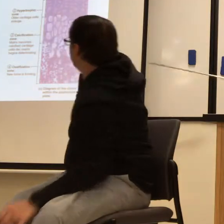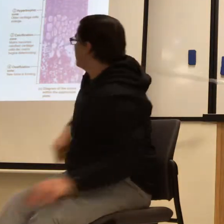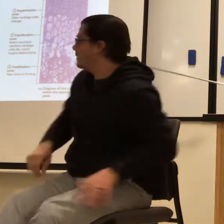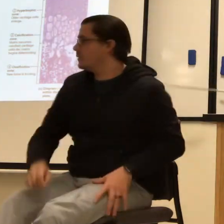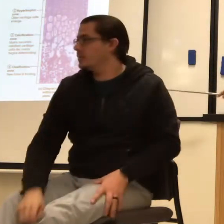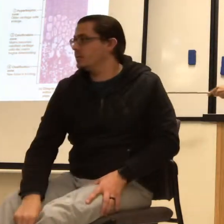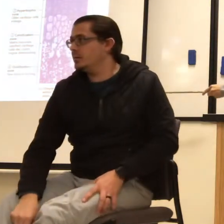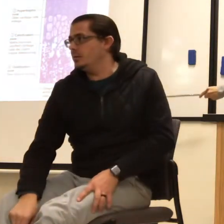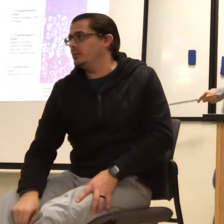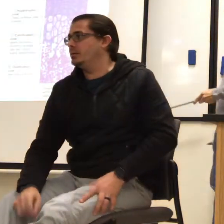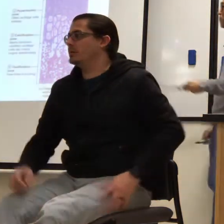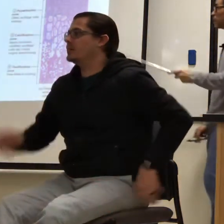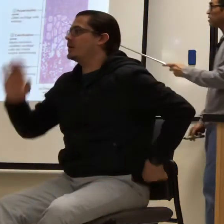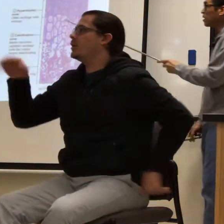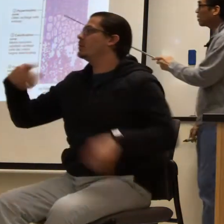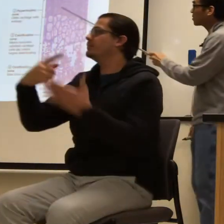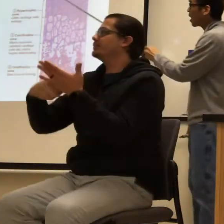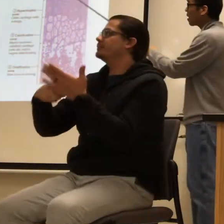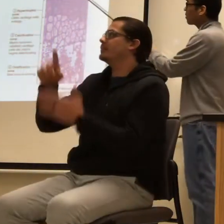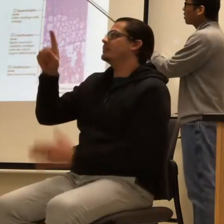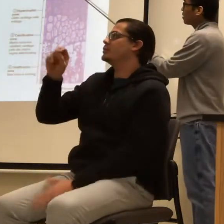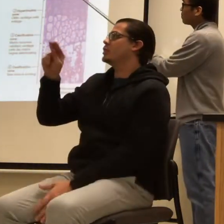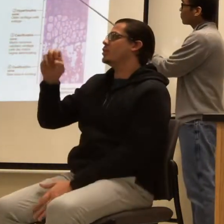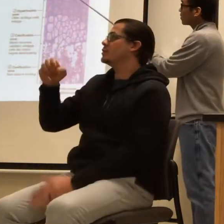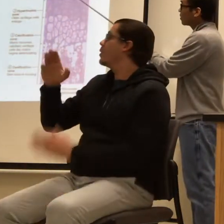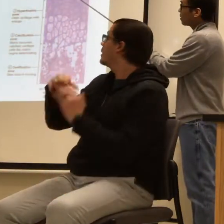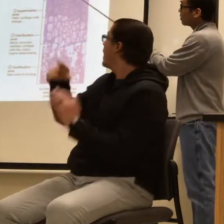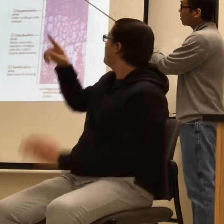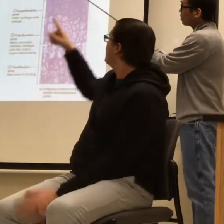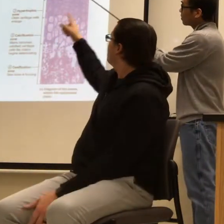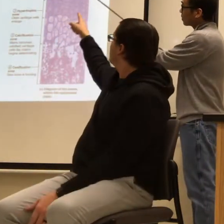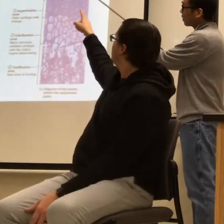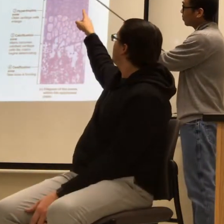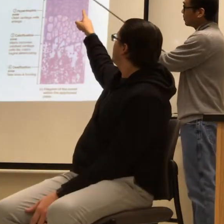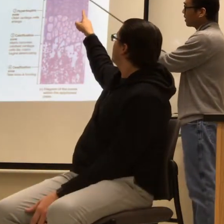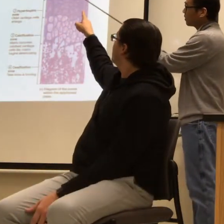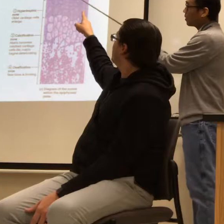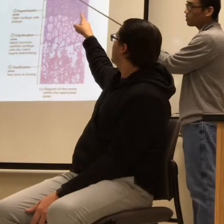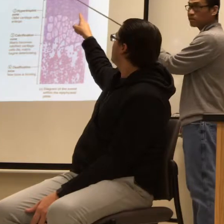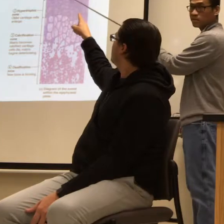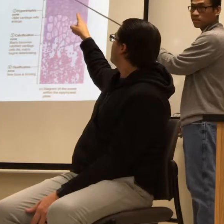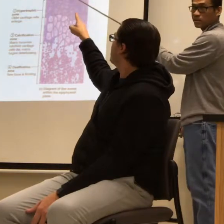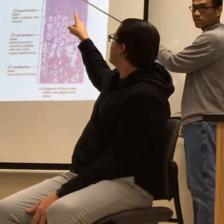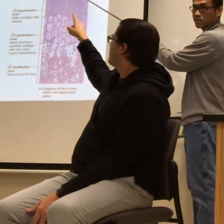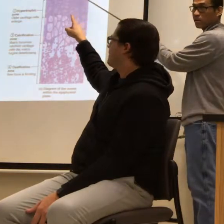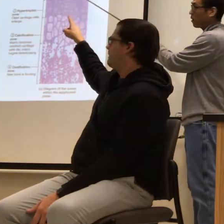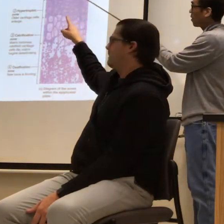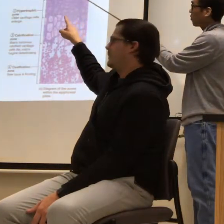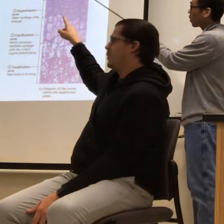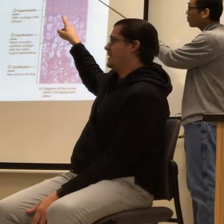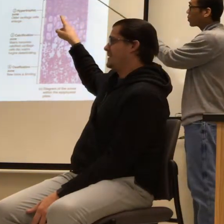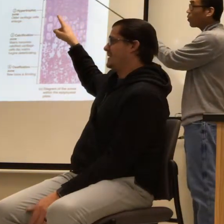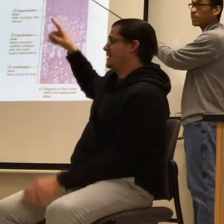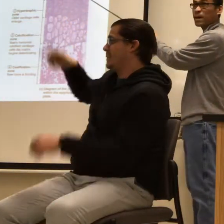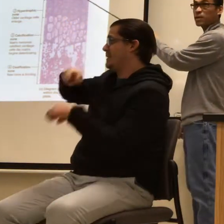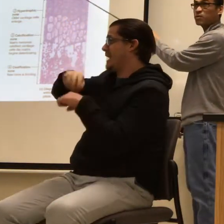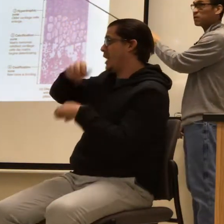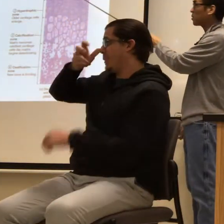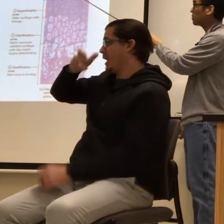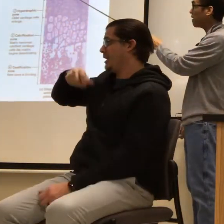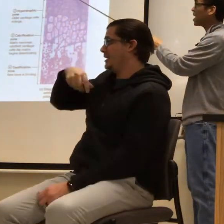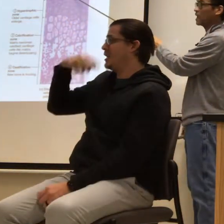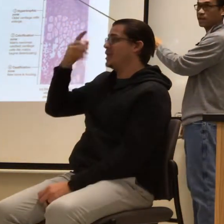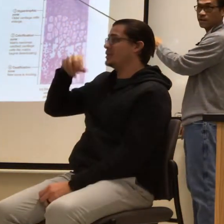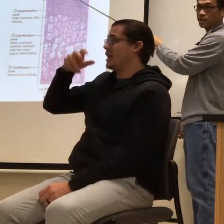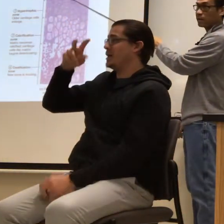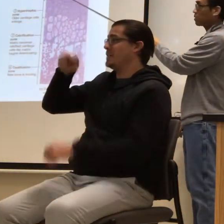Okay, I'll go through the zones. So basically up top, they look like little potato bugs. They're undergoing mitosis,